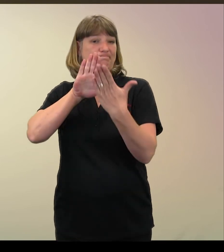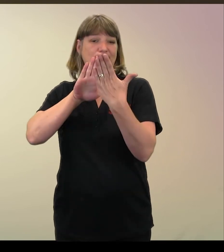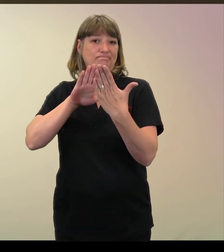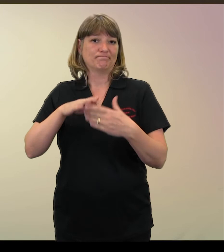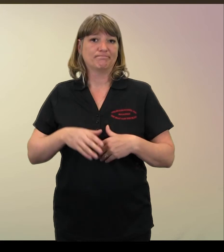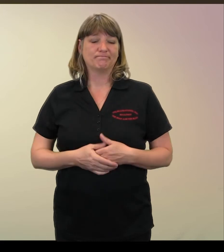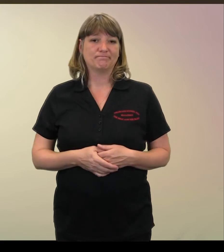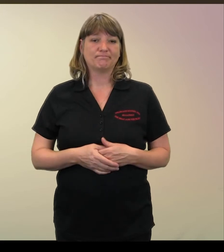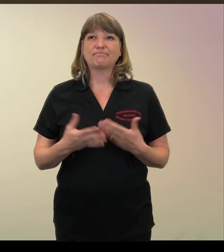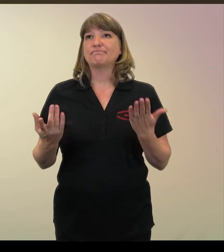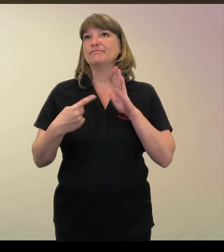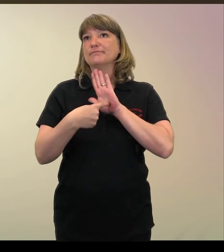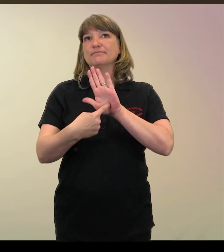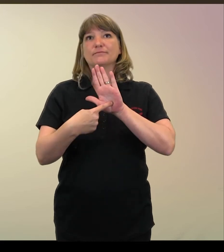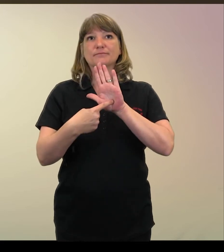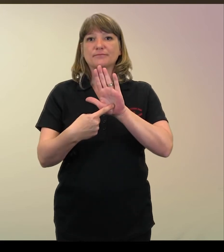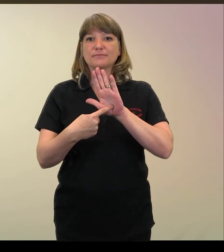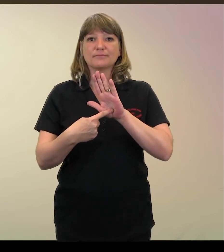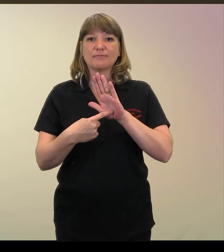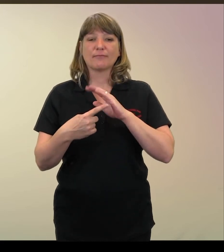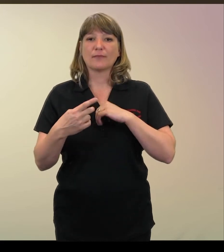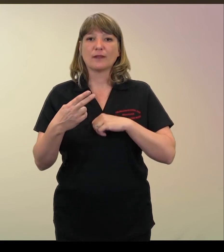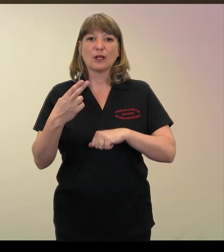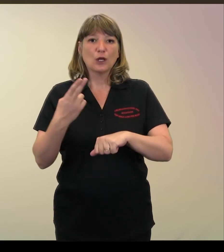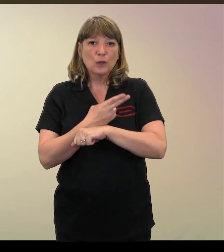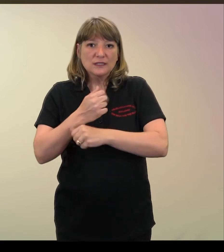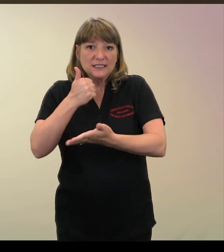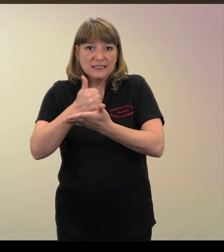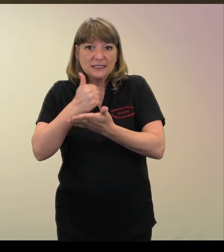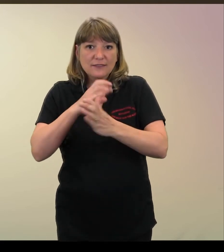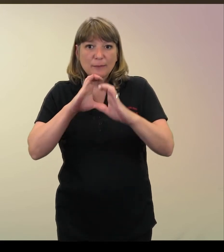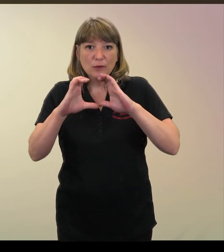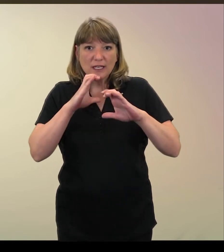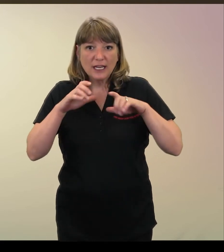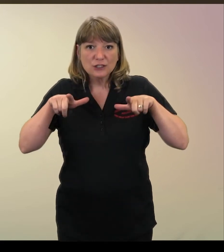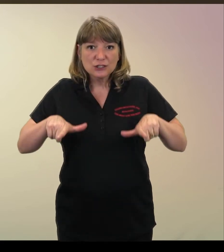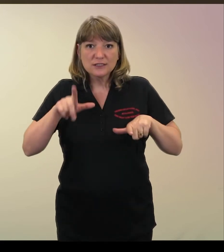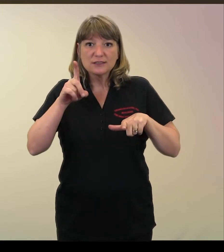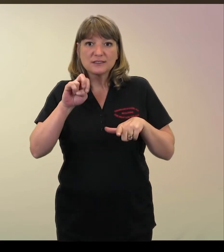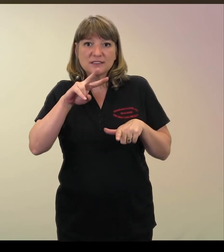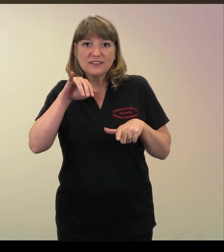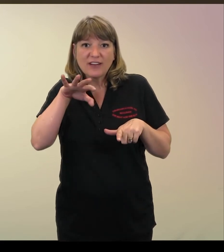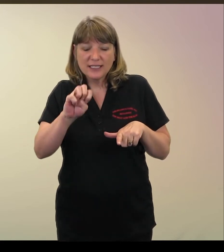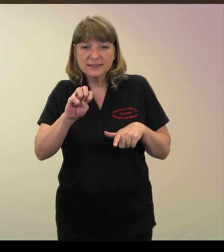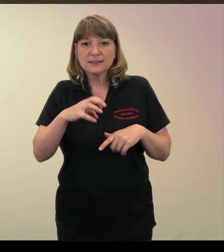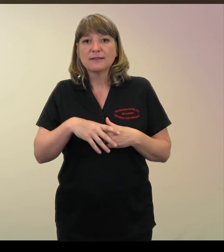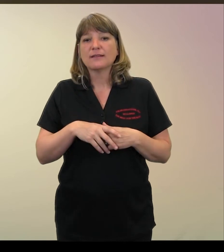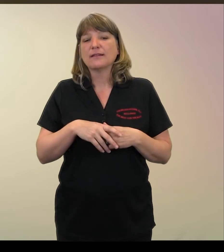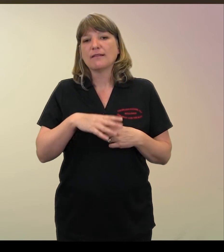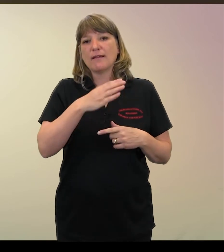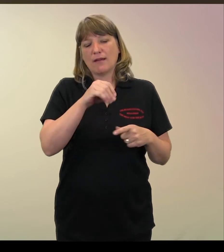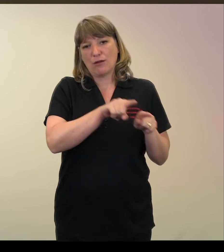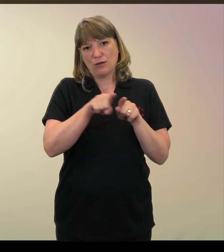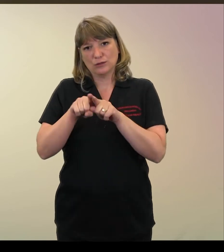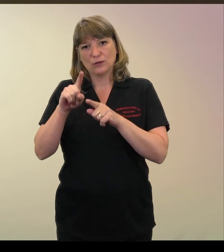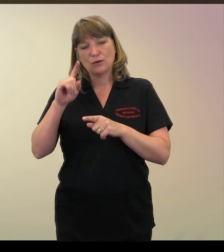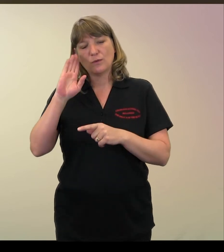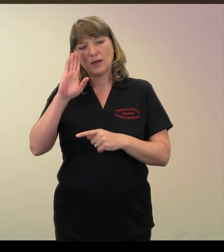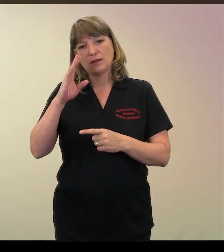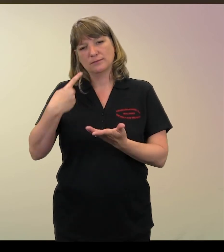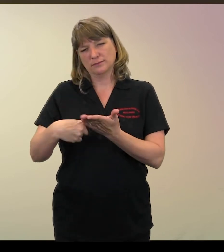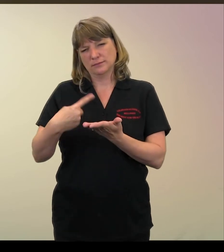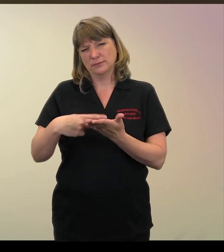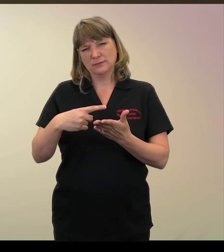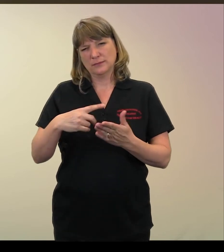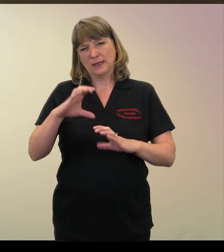that we need a different approach, such as using assistive communication devices. I want to